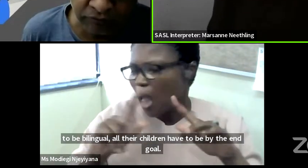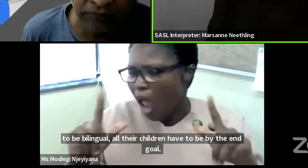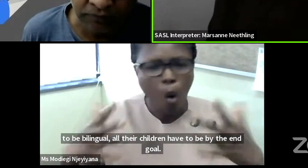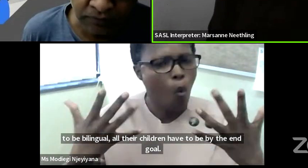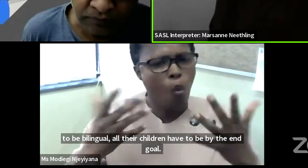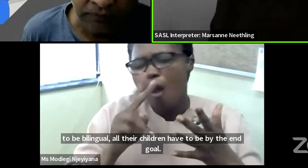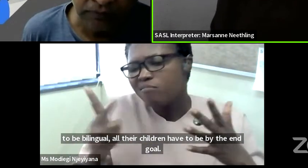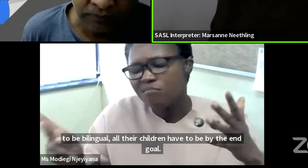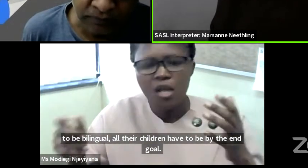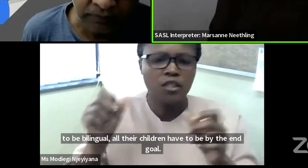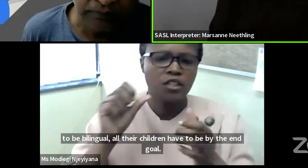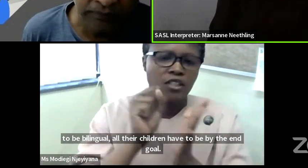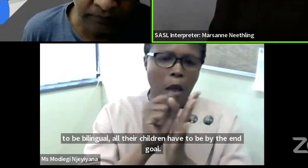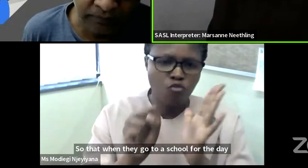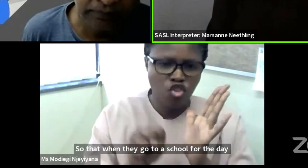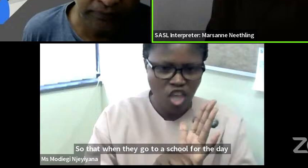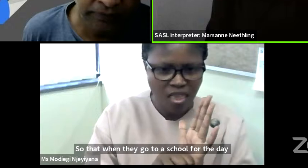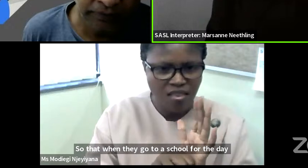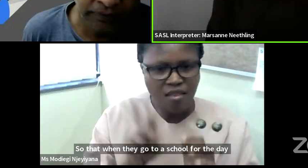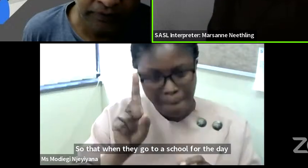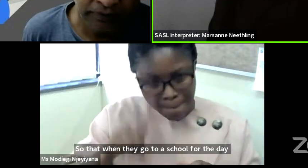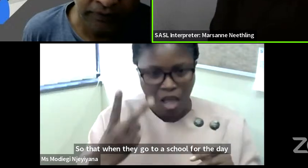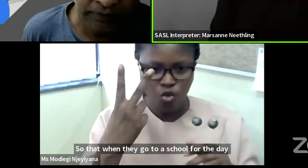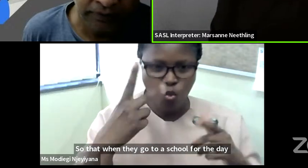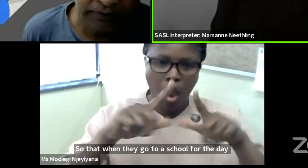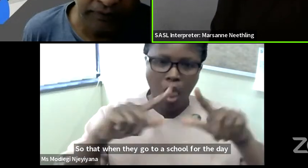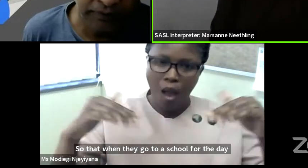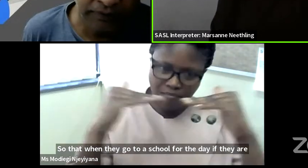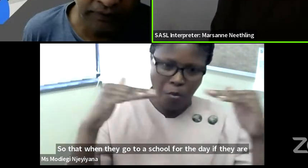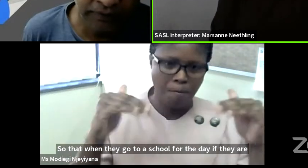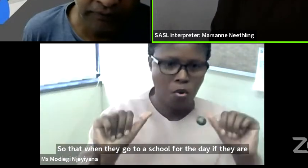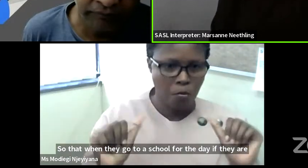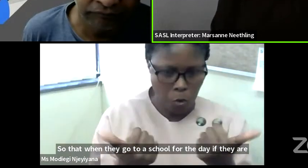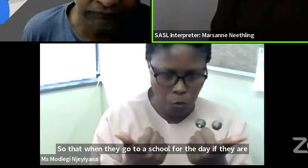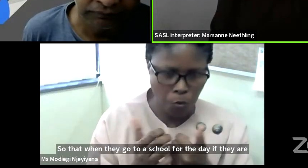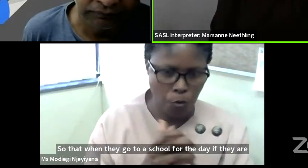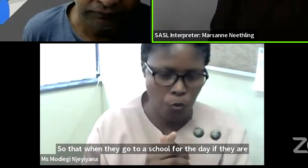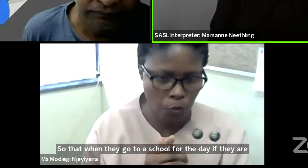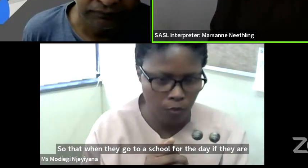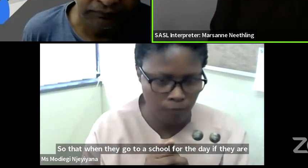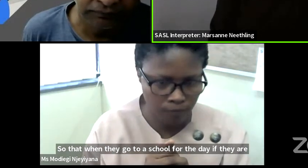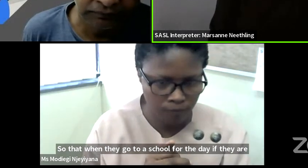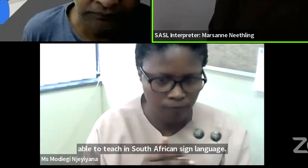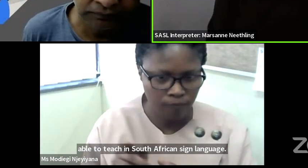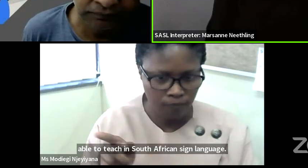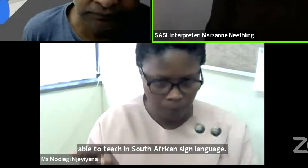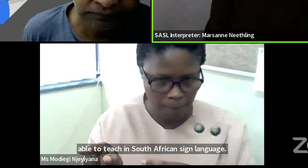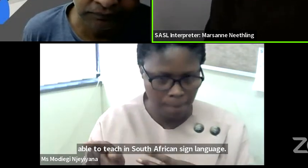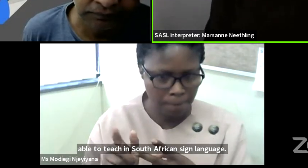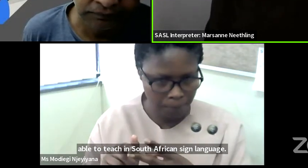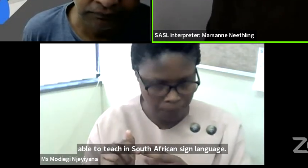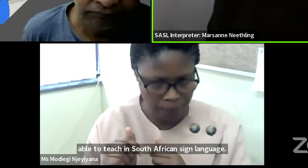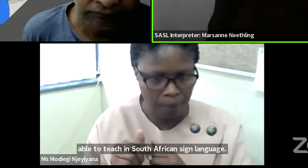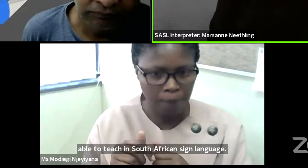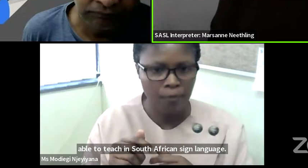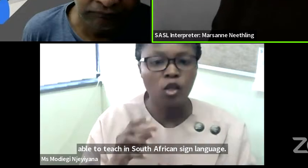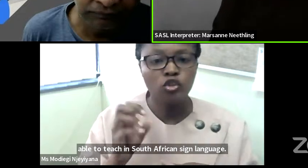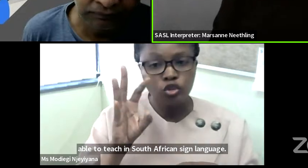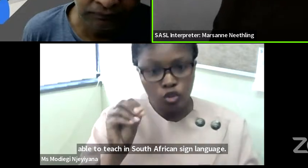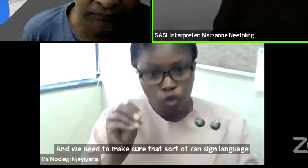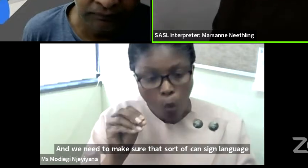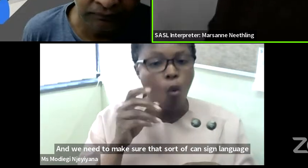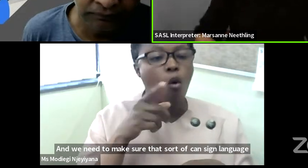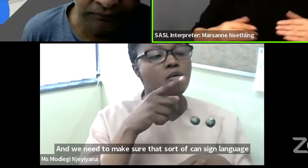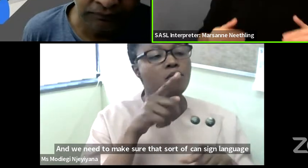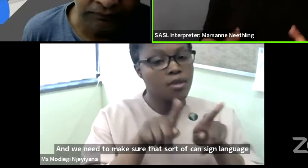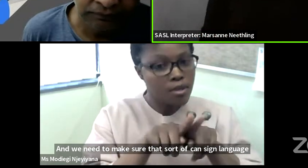go to a school for the deaf, they are able to teach in South African Sign Language. And we need to make sure that South African Sign Language